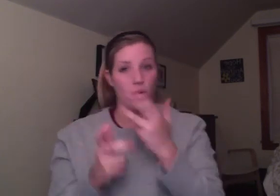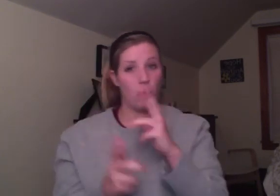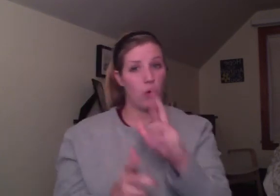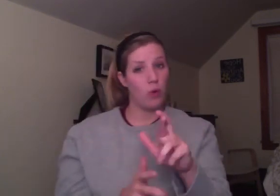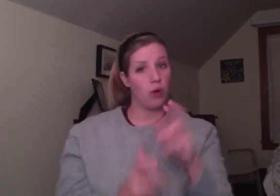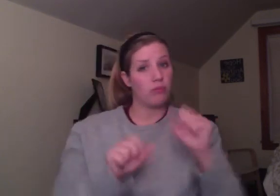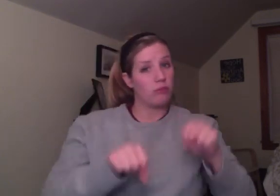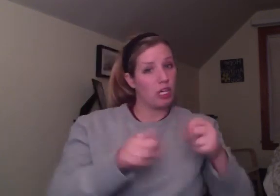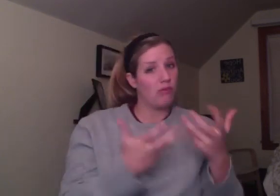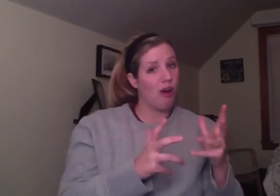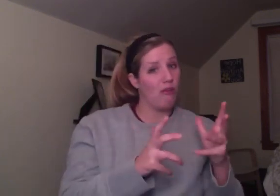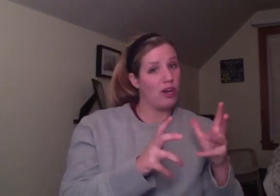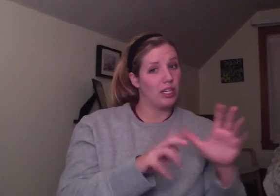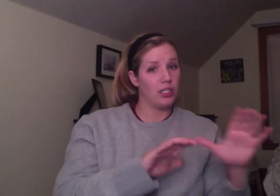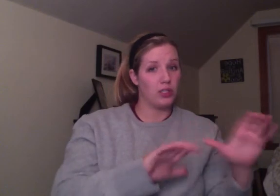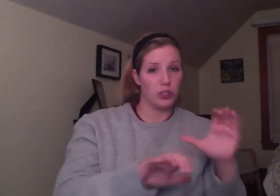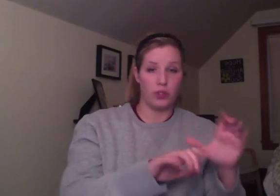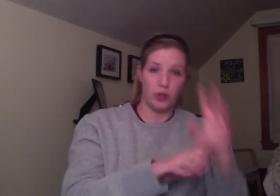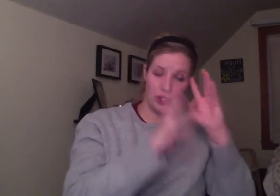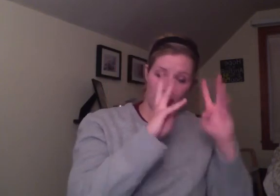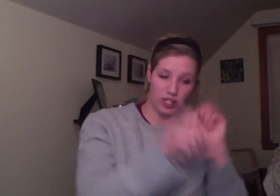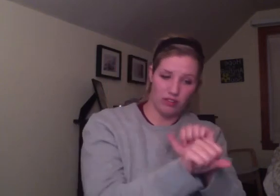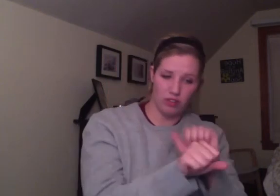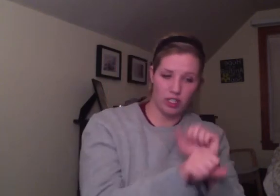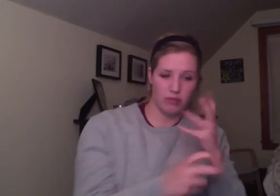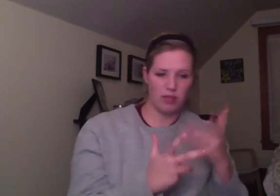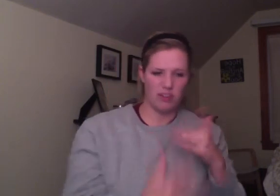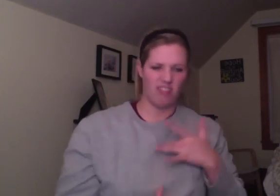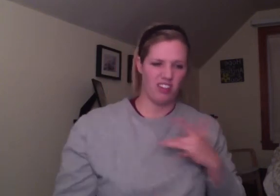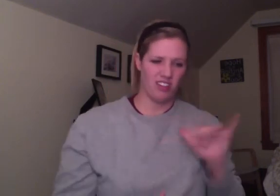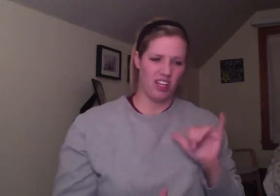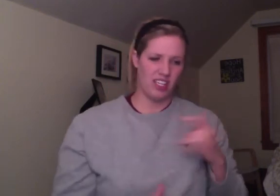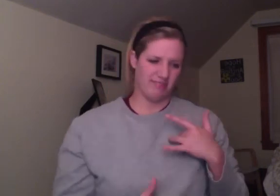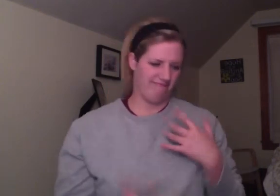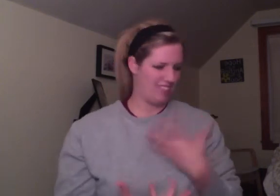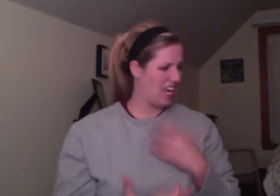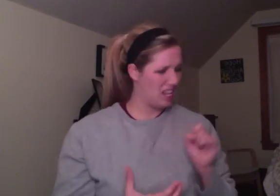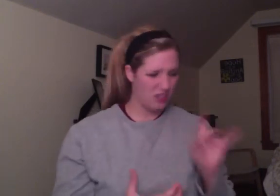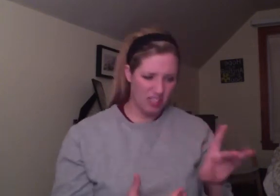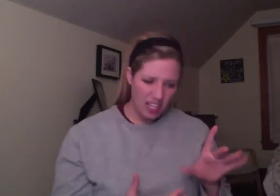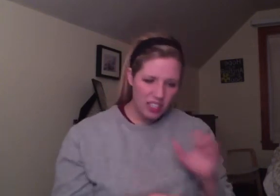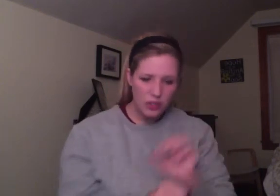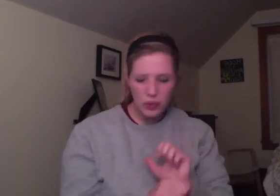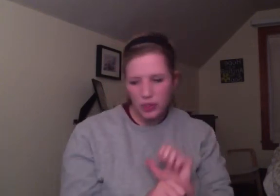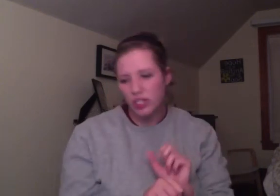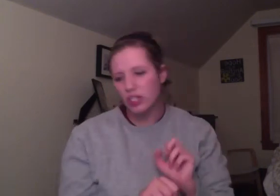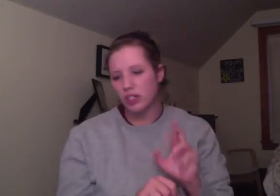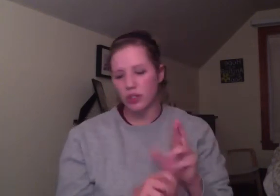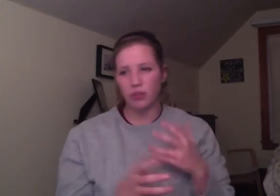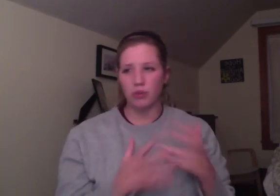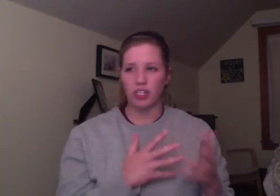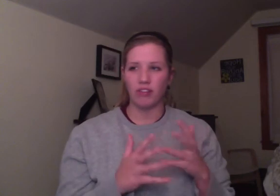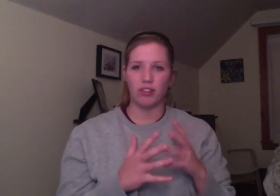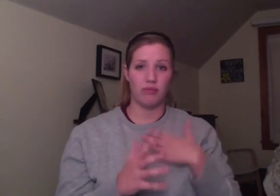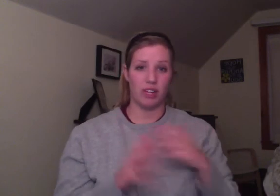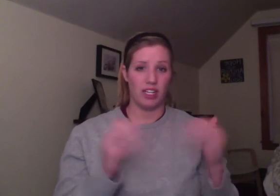you're in that period where you're in that phase where you don't really like your work, you know, my advice is to just keep going and keep learning and trying